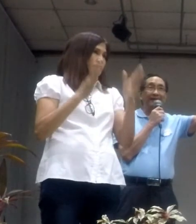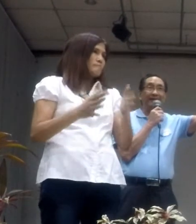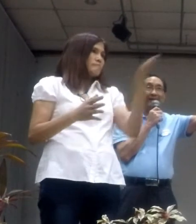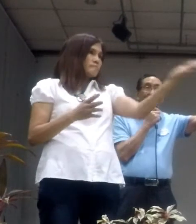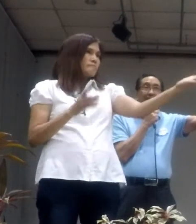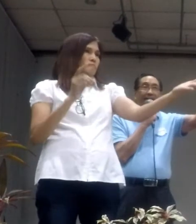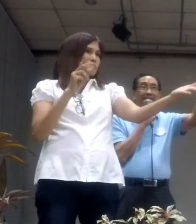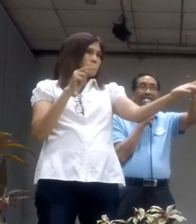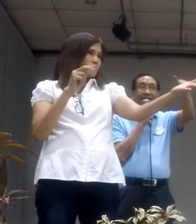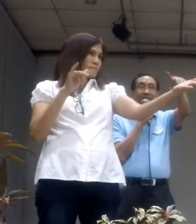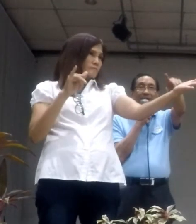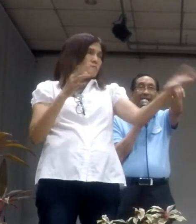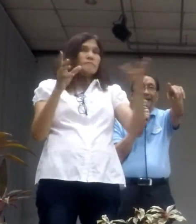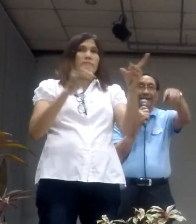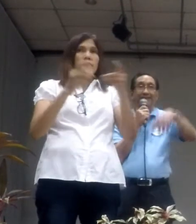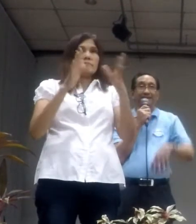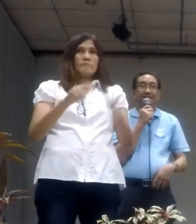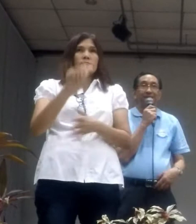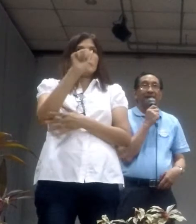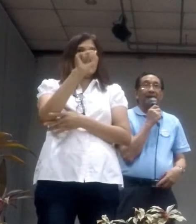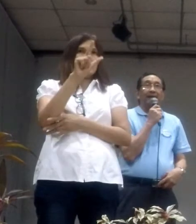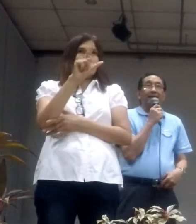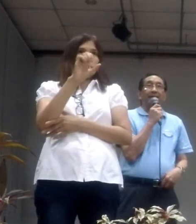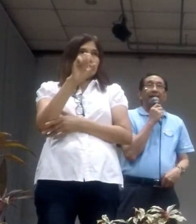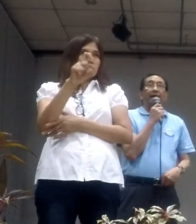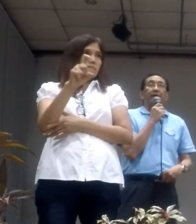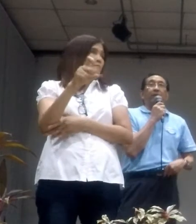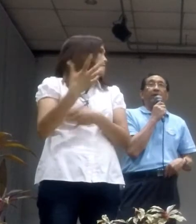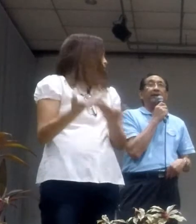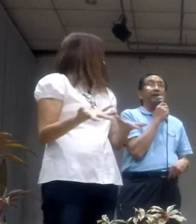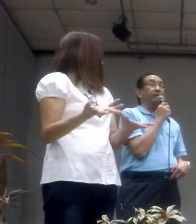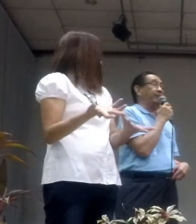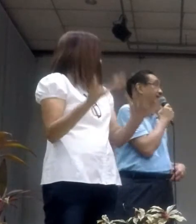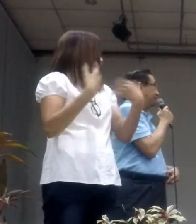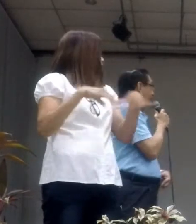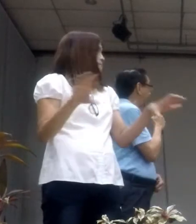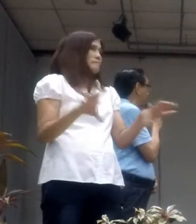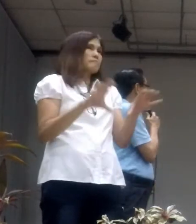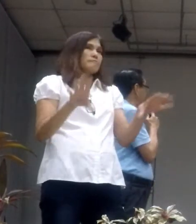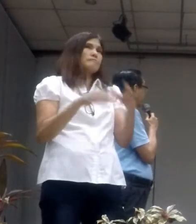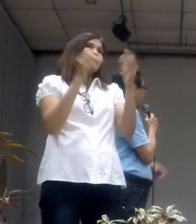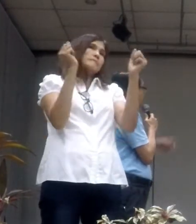Danny and Director Alex. They are working with